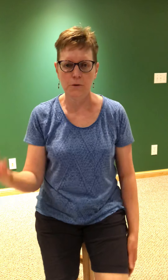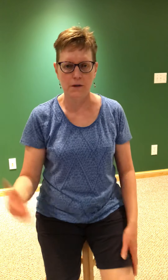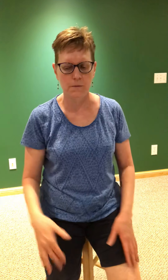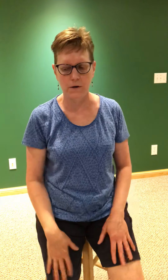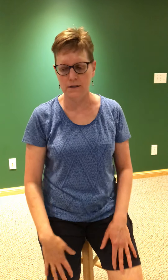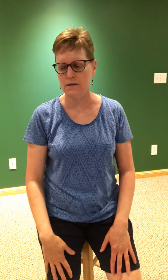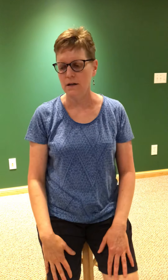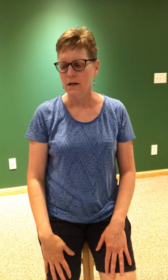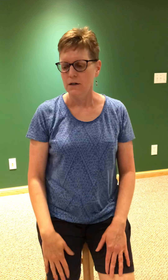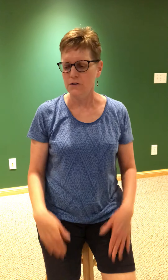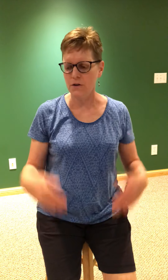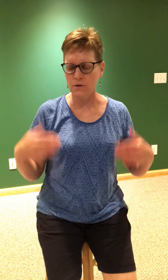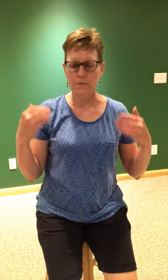than once. So